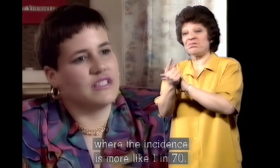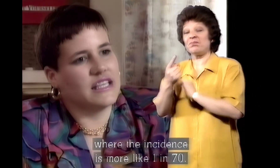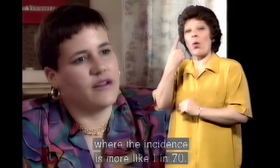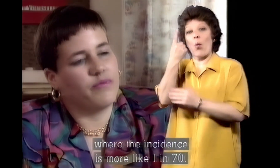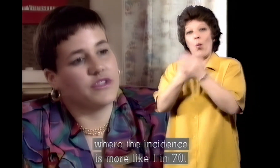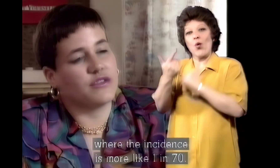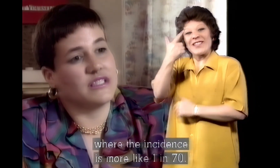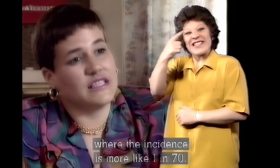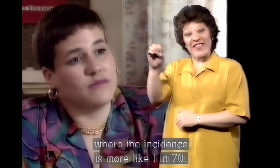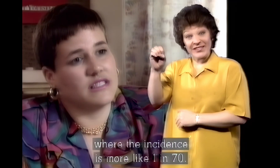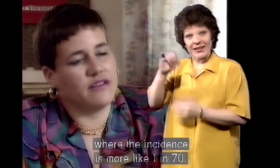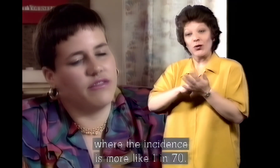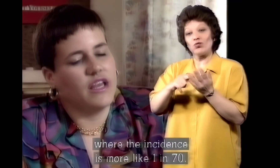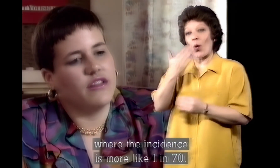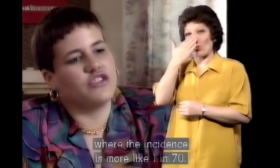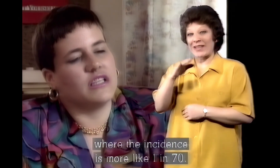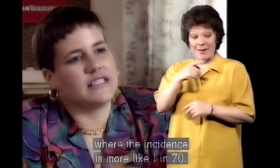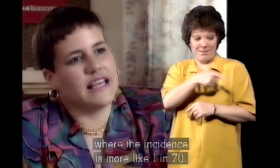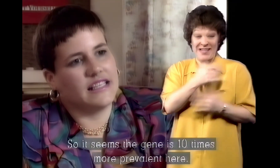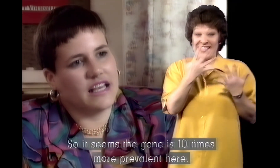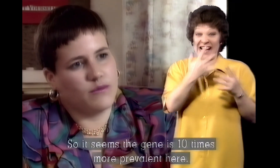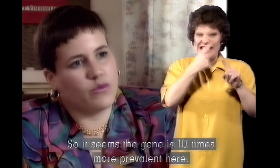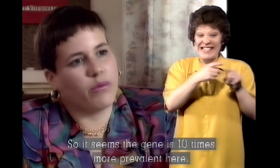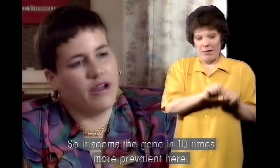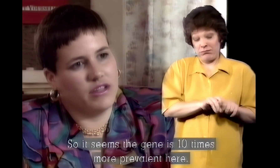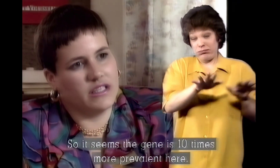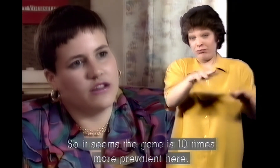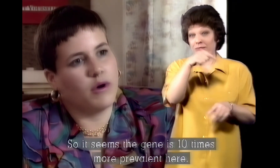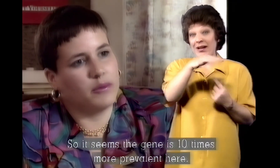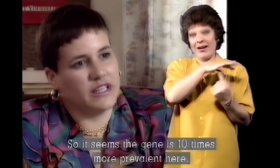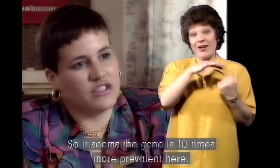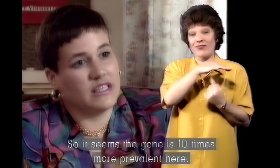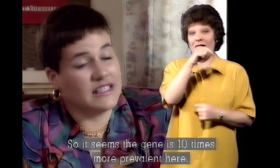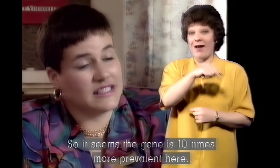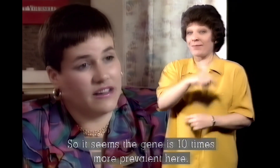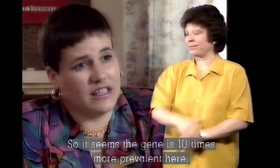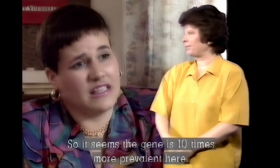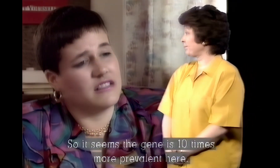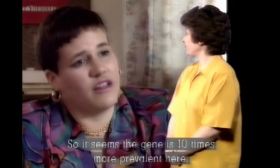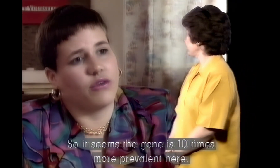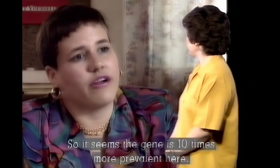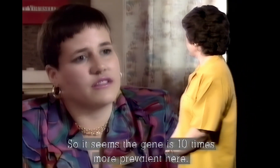70. So it seems as if the gene is 10 times more prevalent in the population in East End than it is in other areas of the